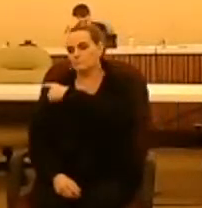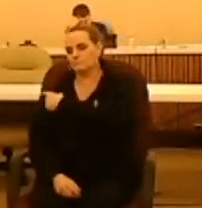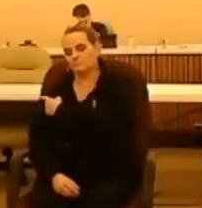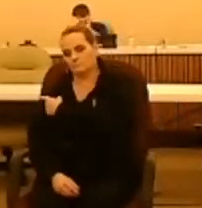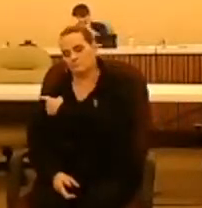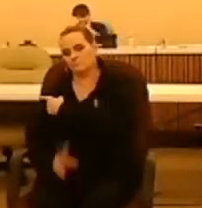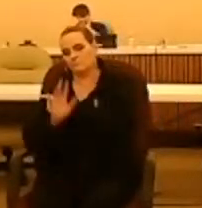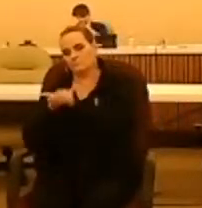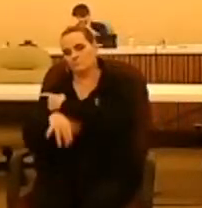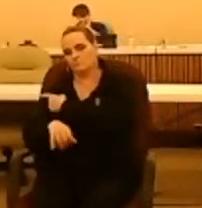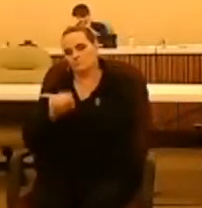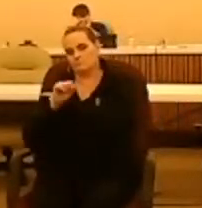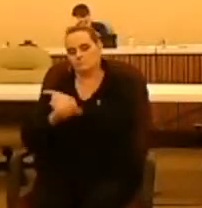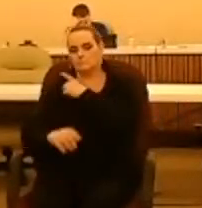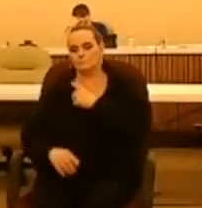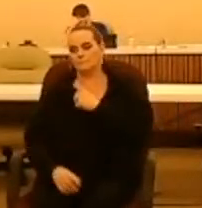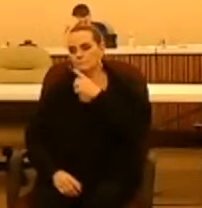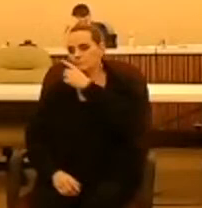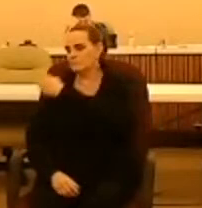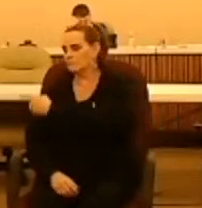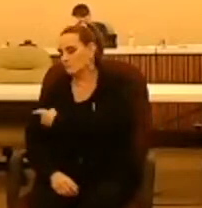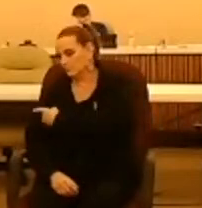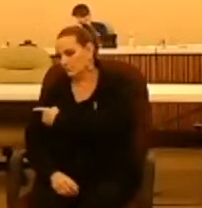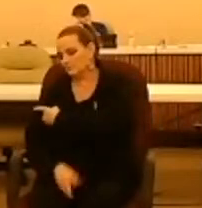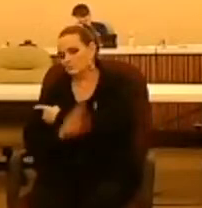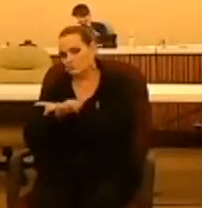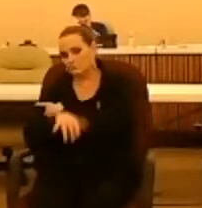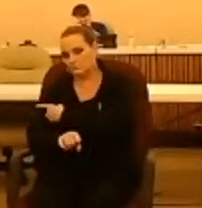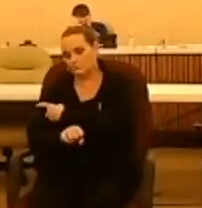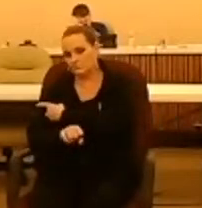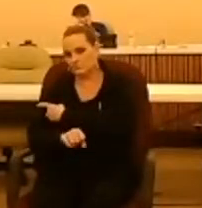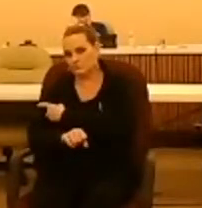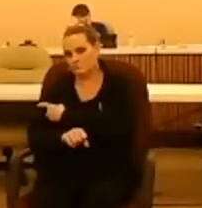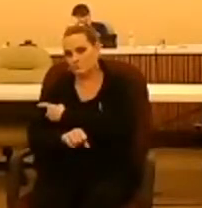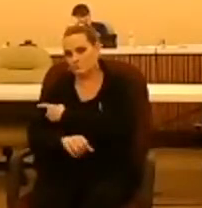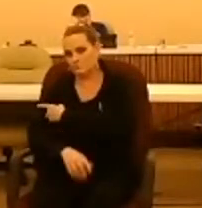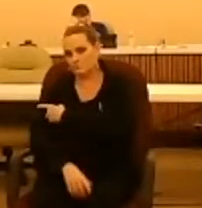Councilmember Safranek. Aye. Councilmember Bolzner.